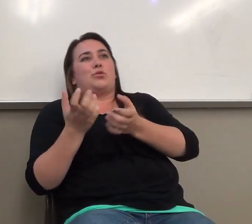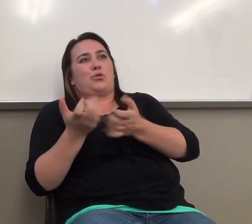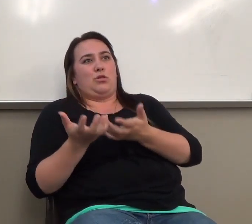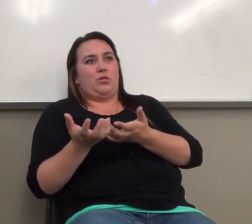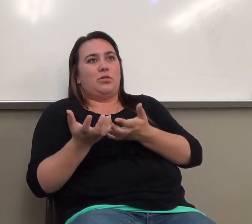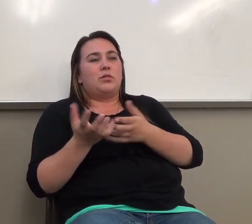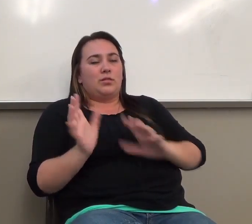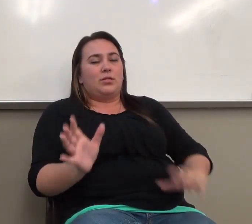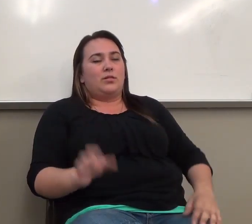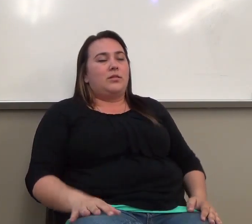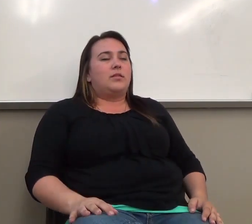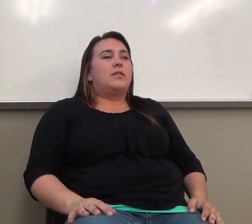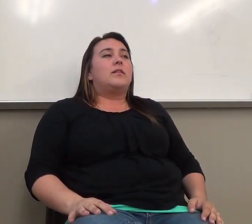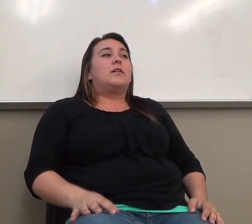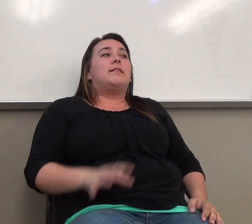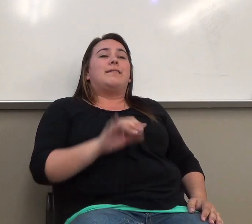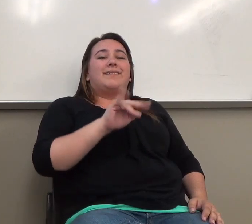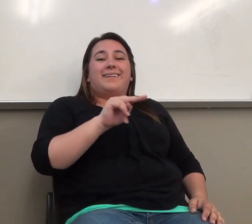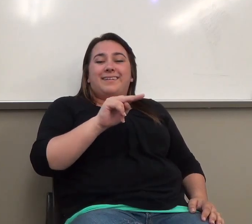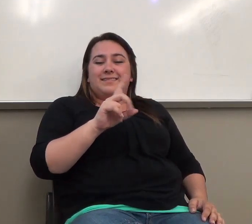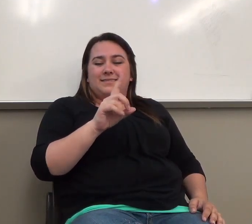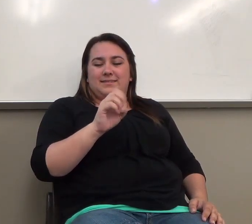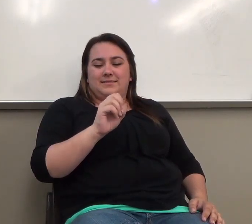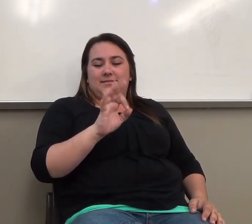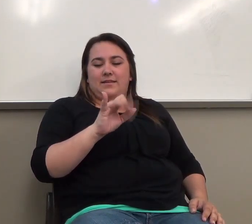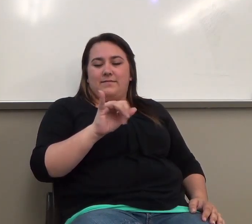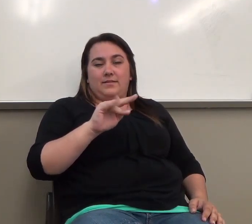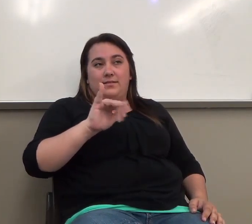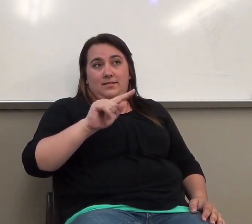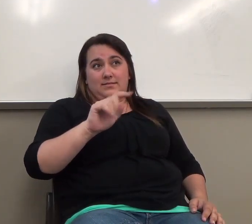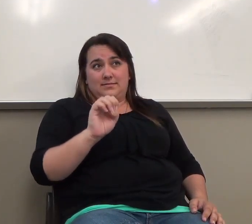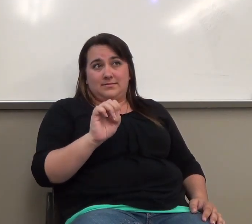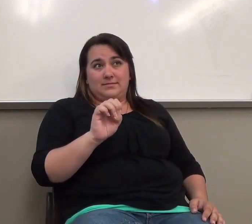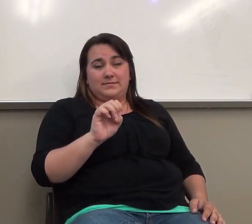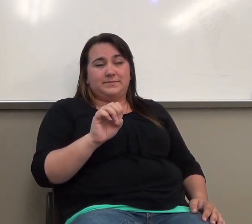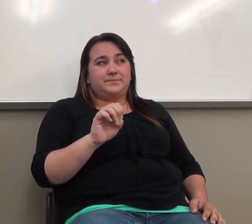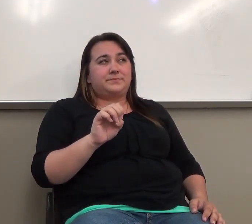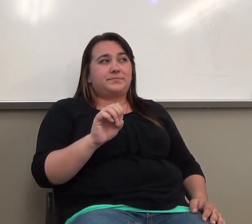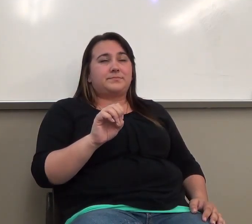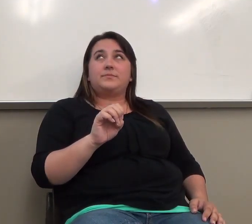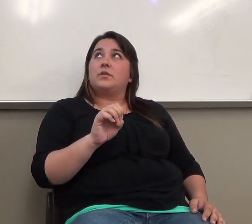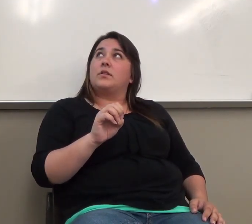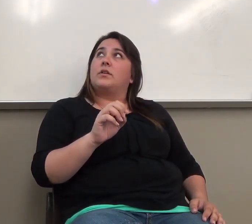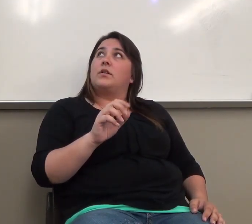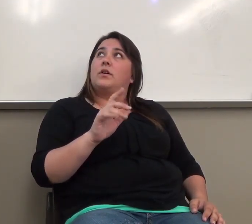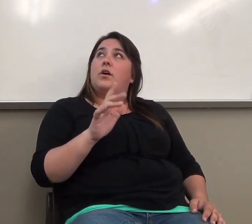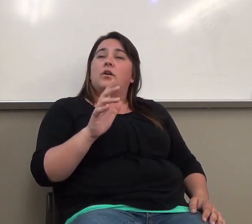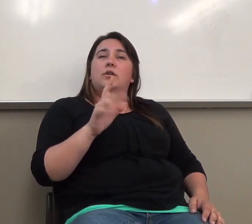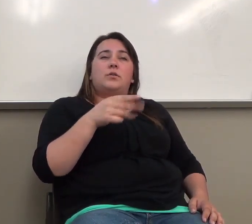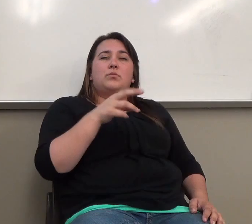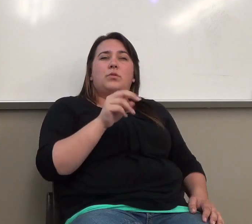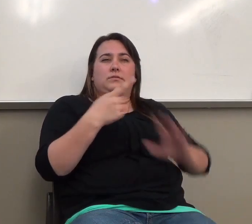we, it's definitely more than one person. It may be 3, it may be 10, but it's definitely more, okay? These